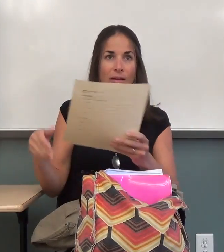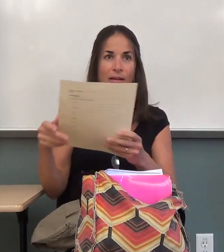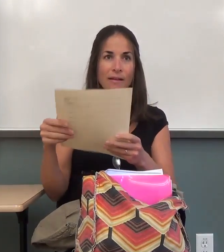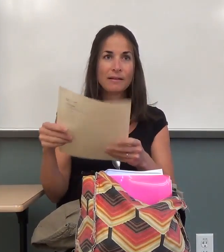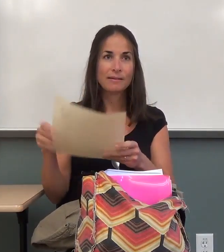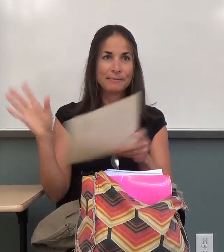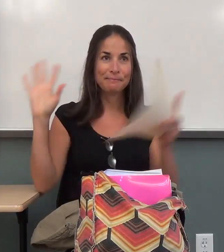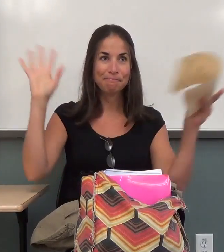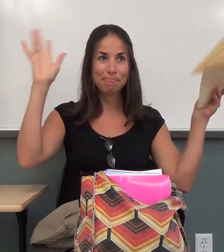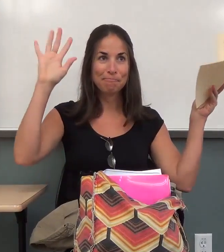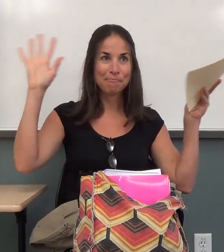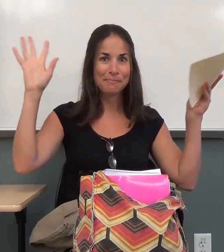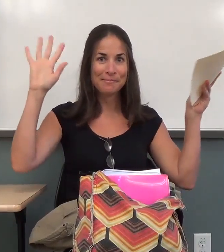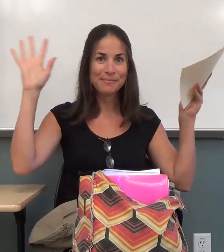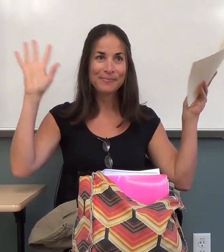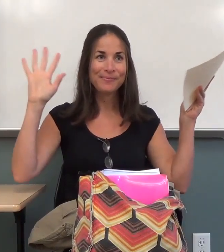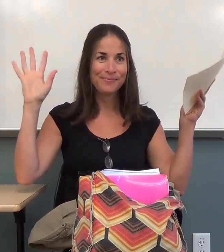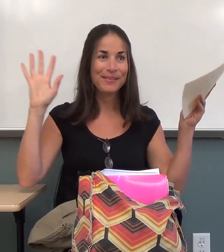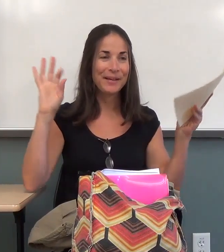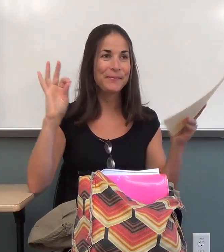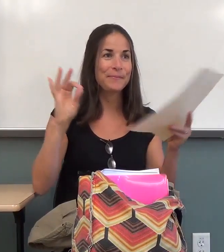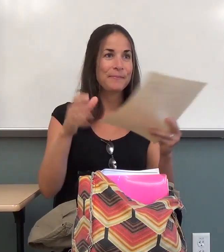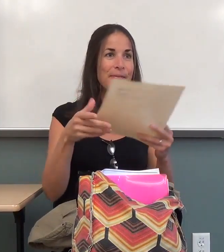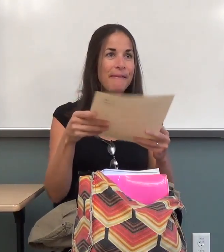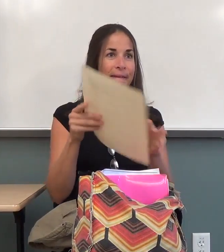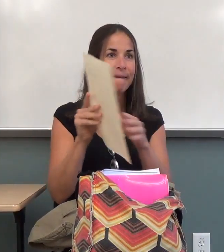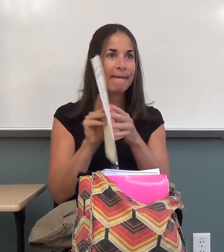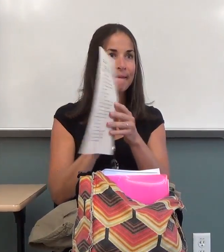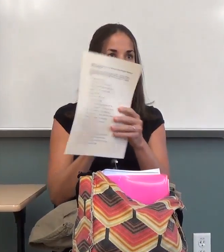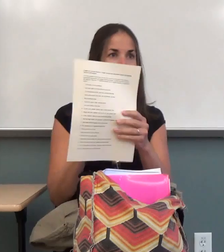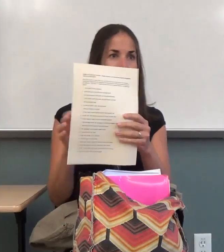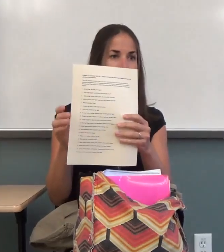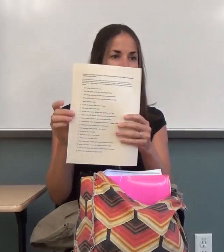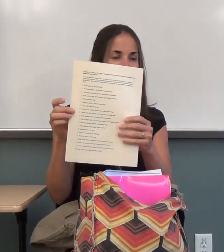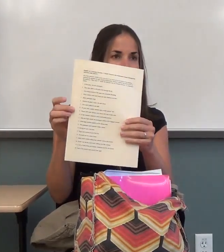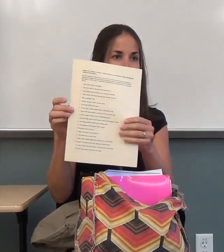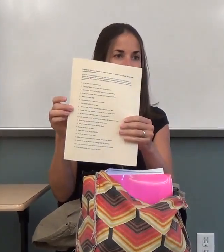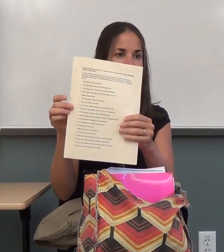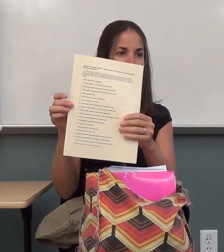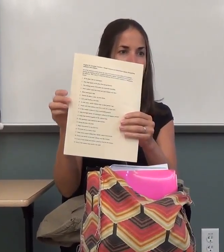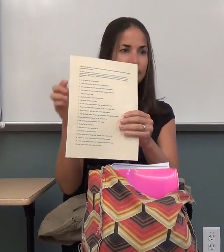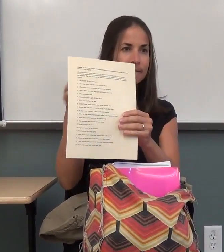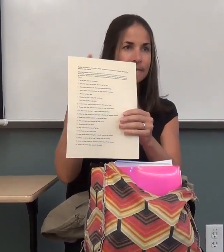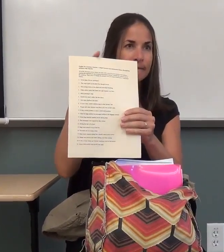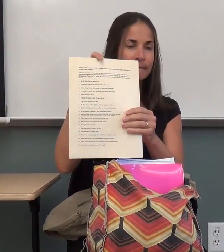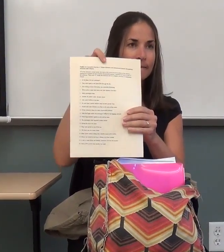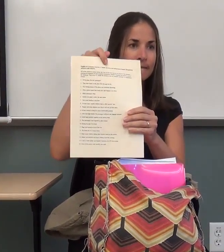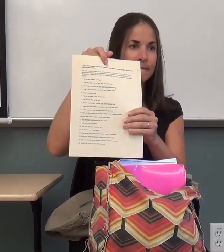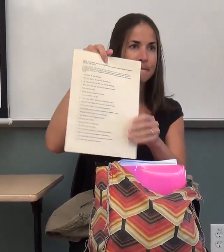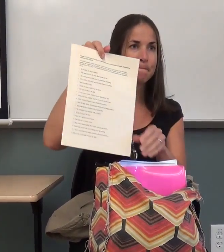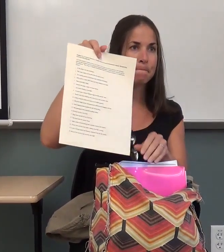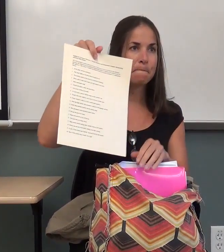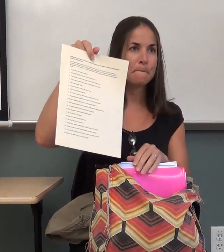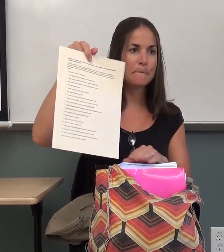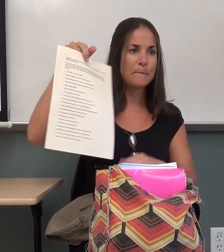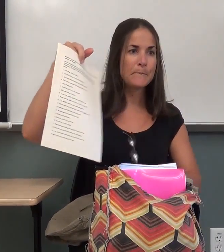so that you are not only reviewing what we're going over briefly, but also preparing to take some new notes on a few